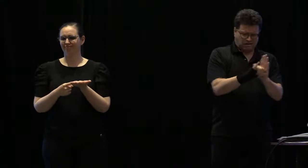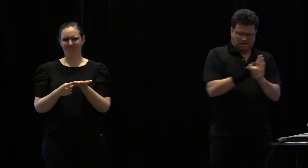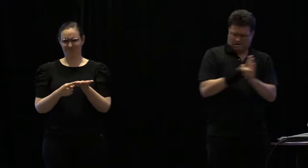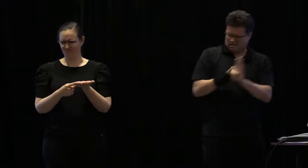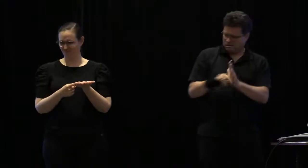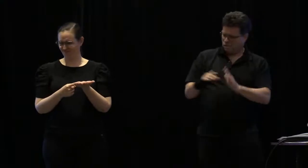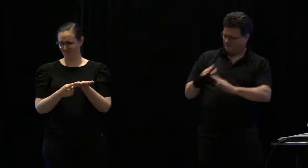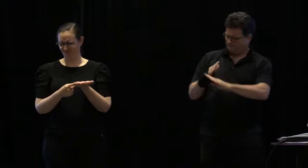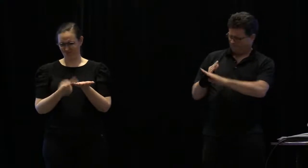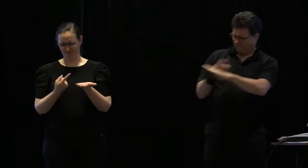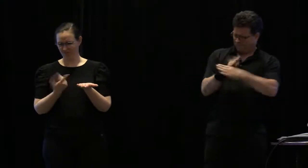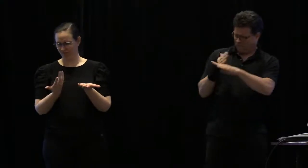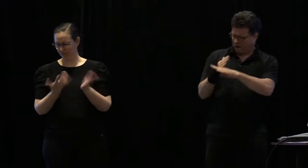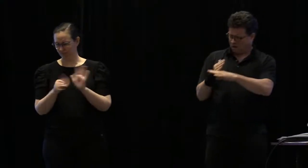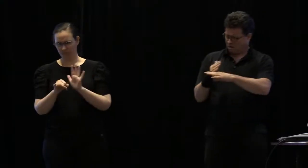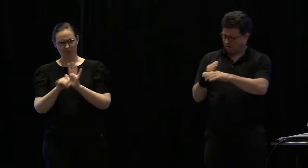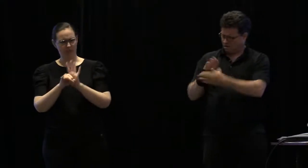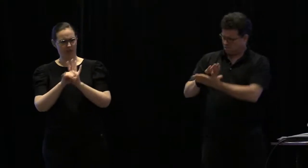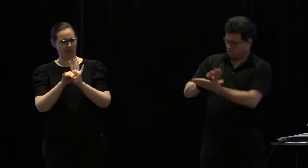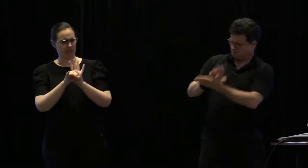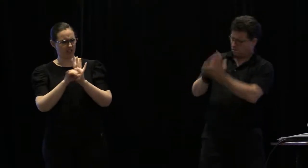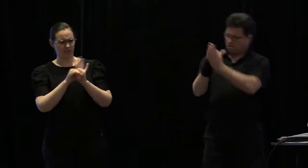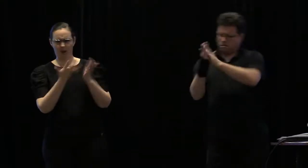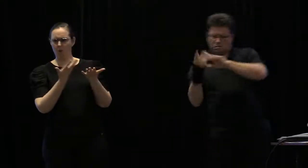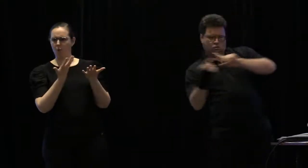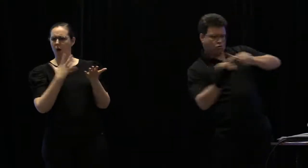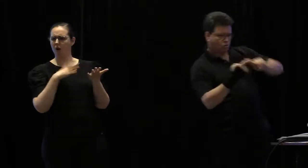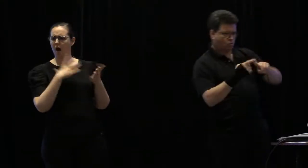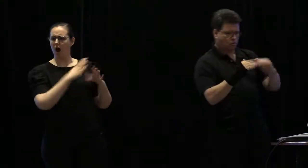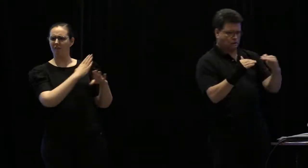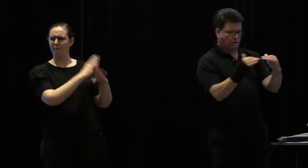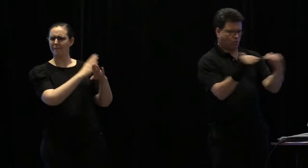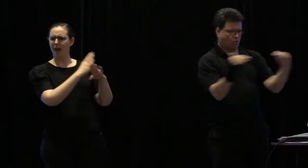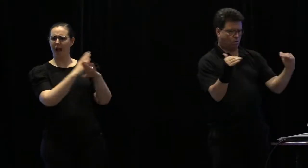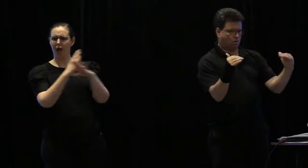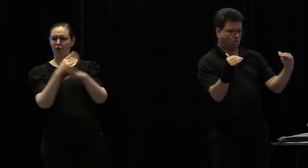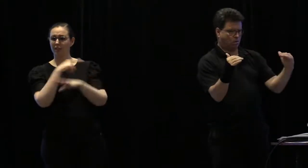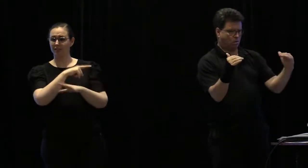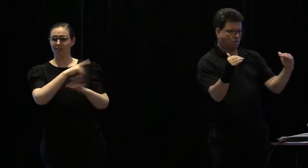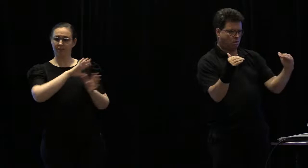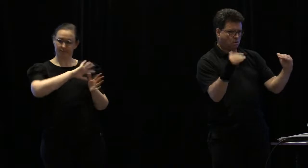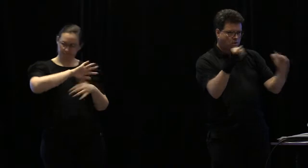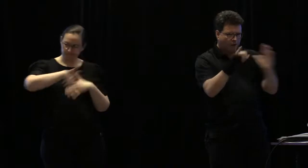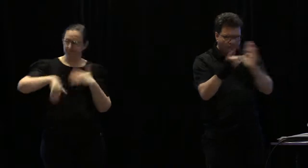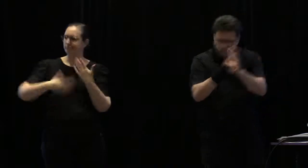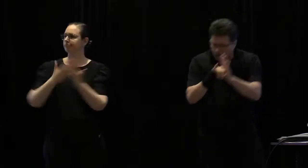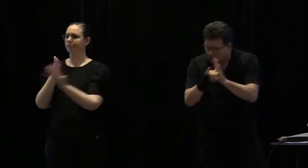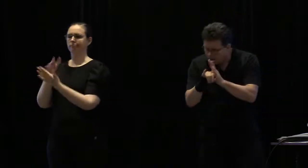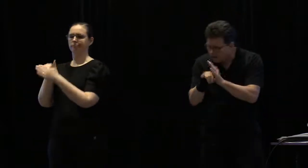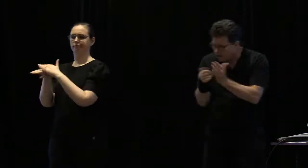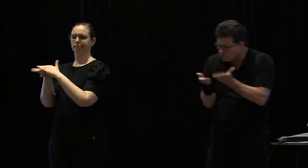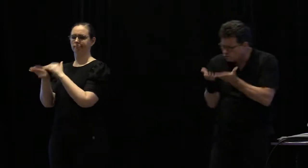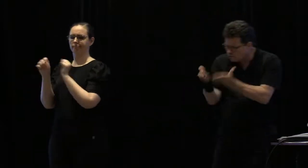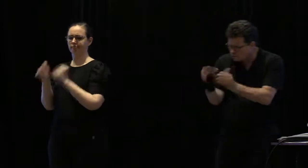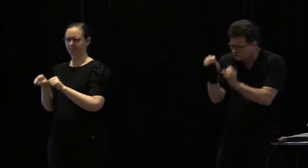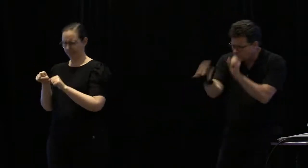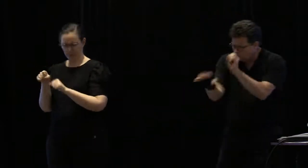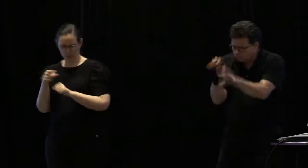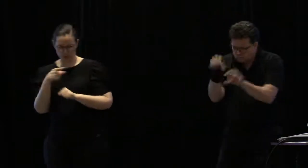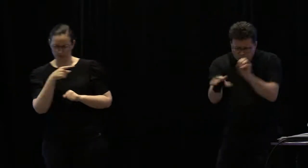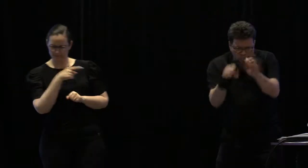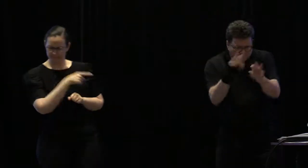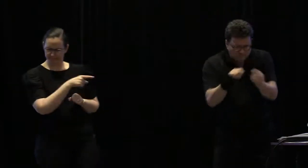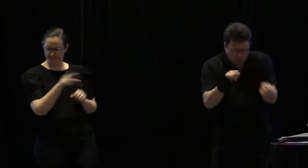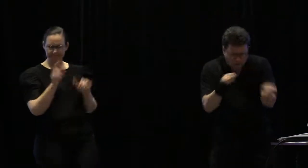Disabilities. This was a group who worked to identify barriers and looked at how those barriers could